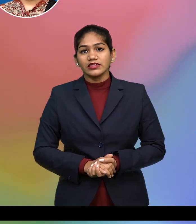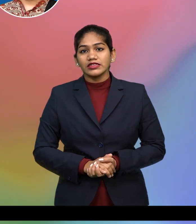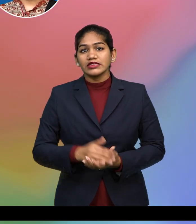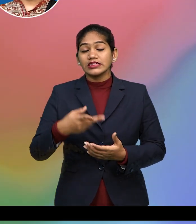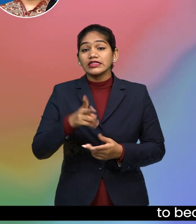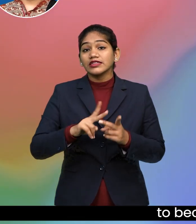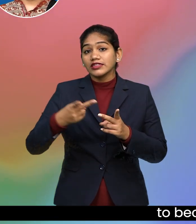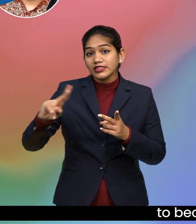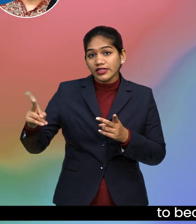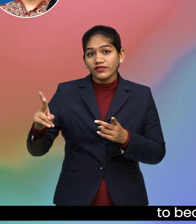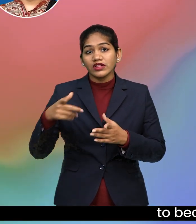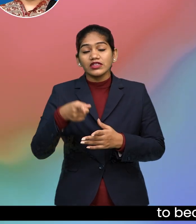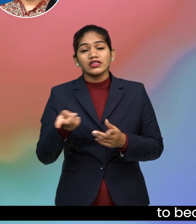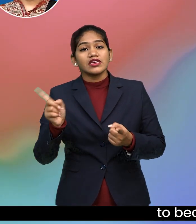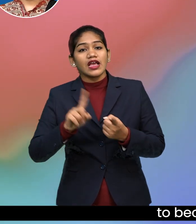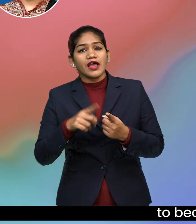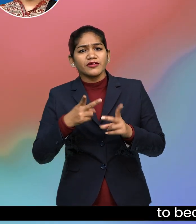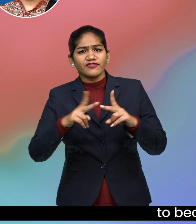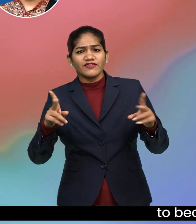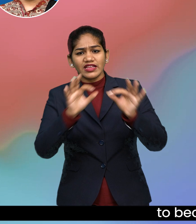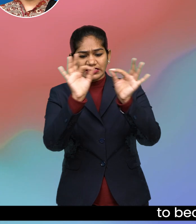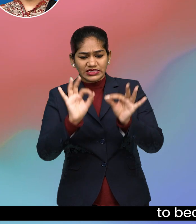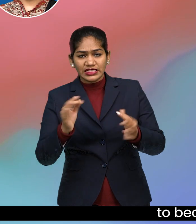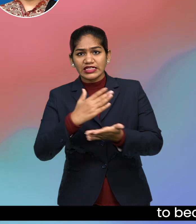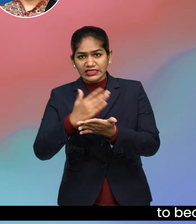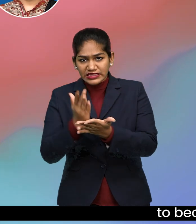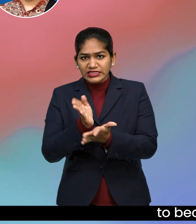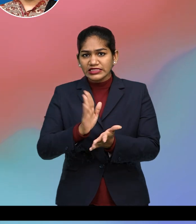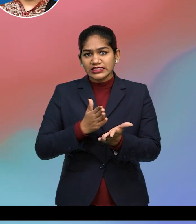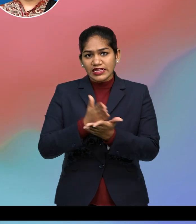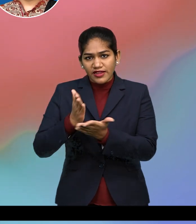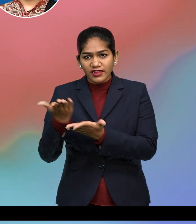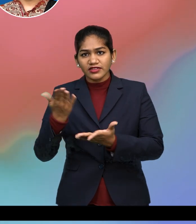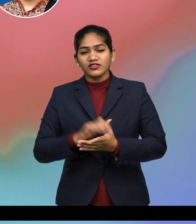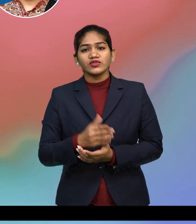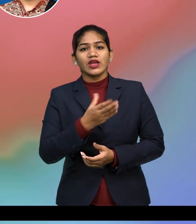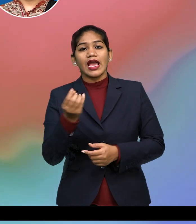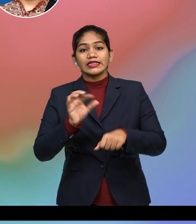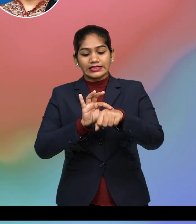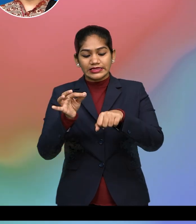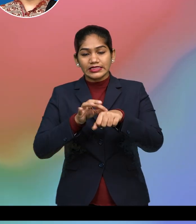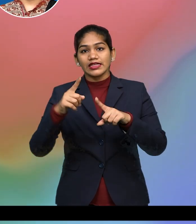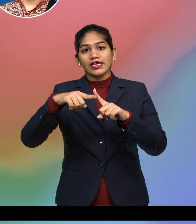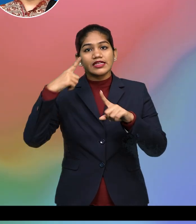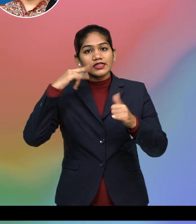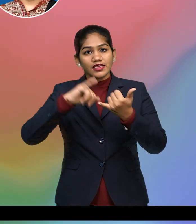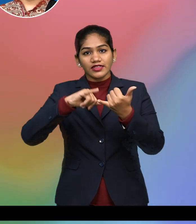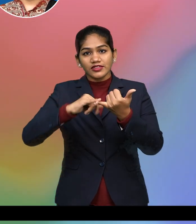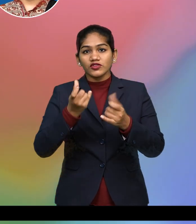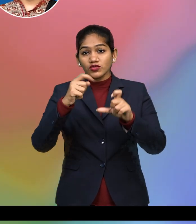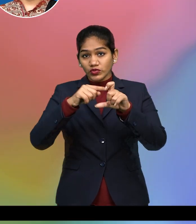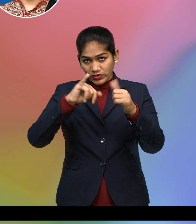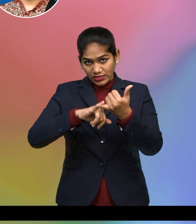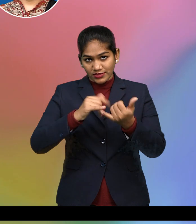and differentiate to become various cell types and tissues.